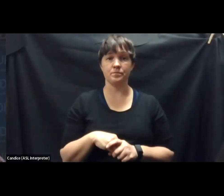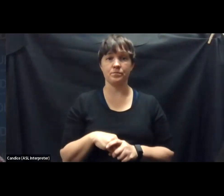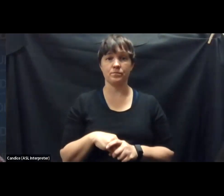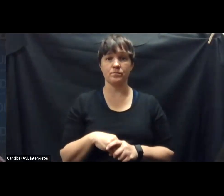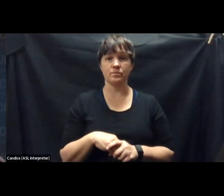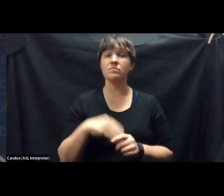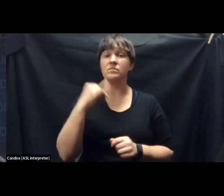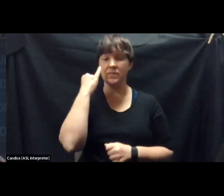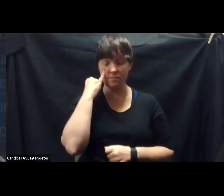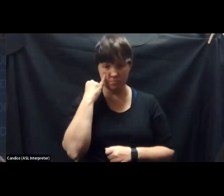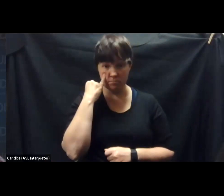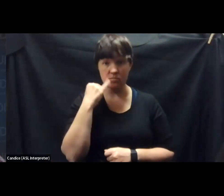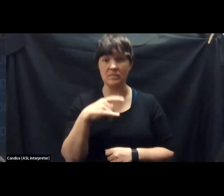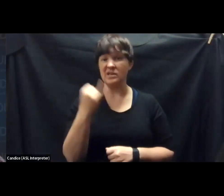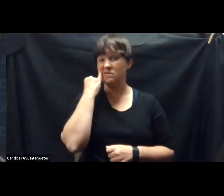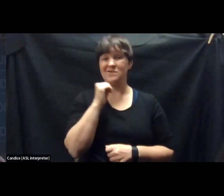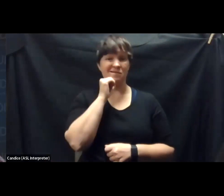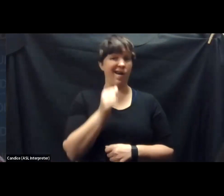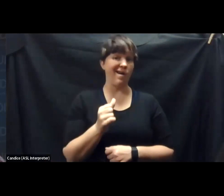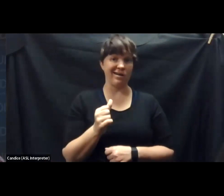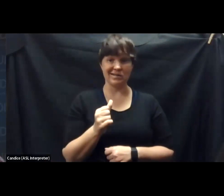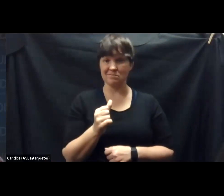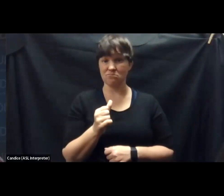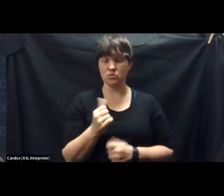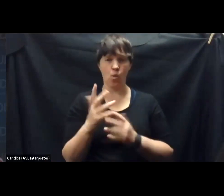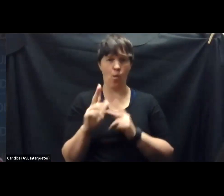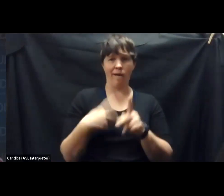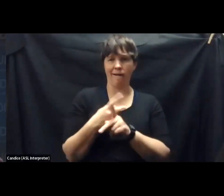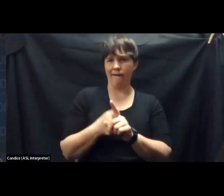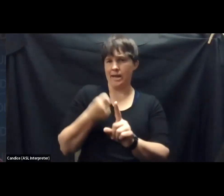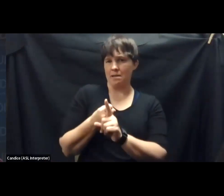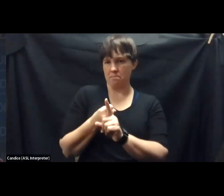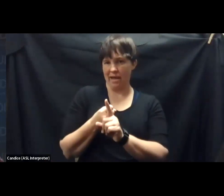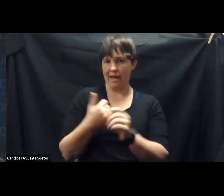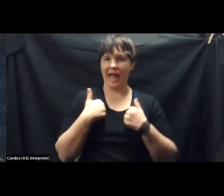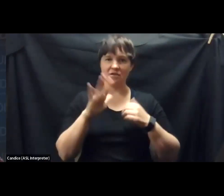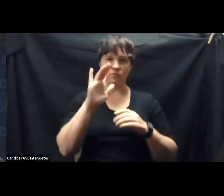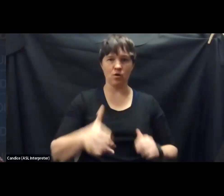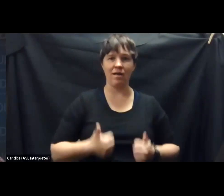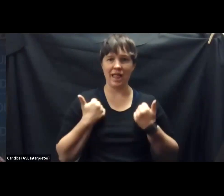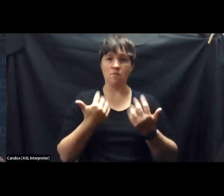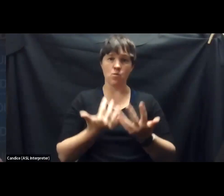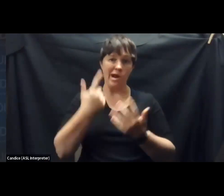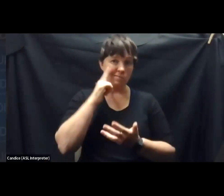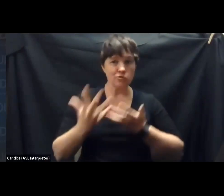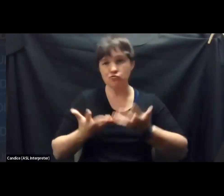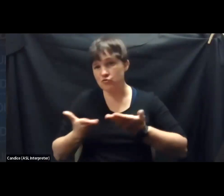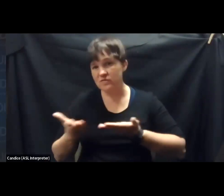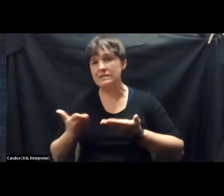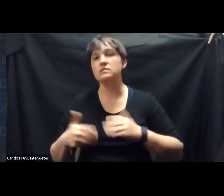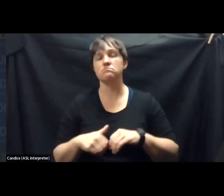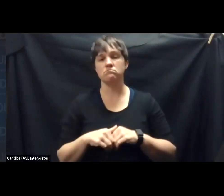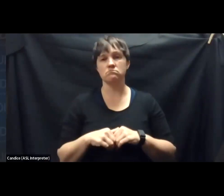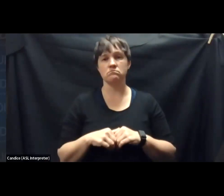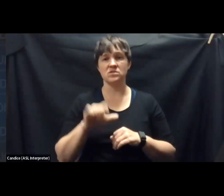you are, if you aren't, what kind of impact is that making on your life waiting for services? The